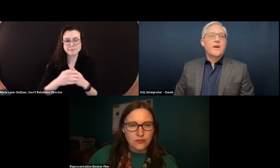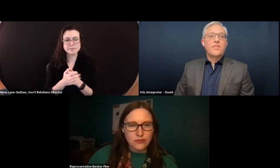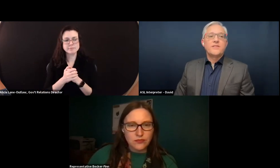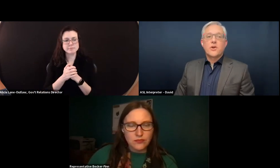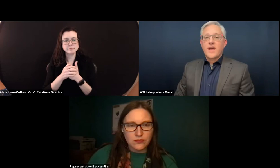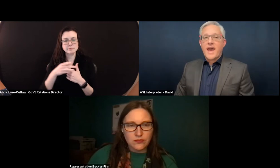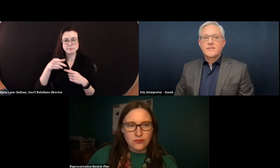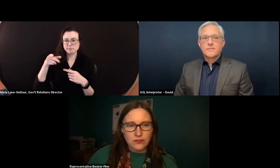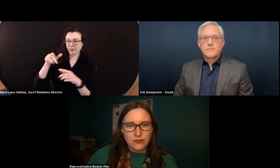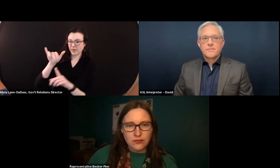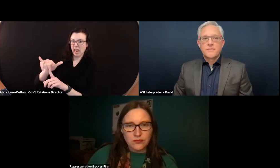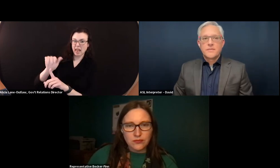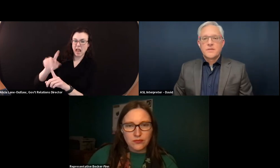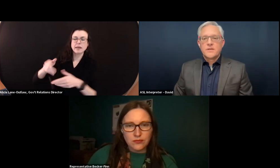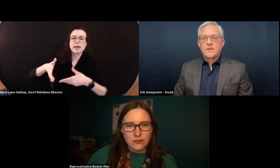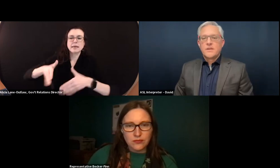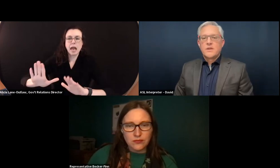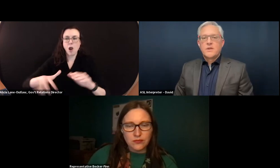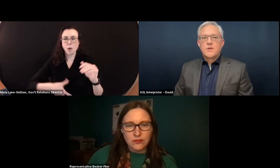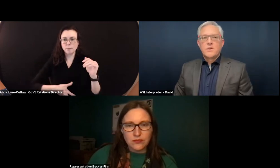including the Healthy Start Act,